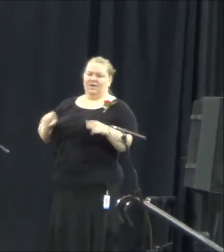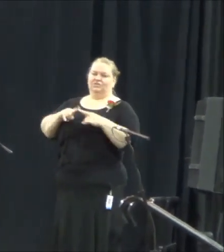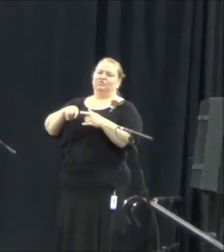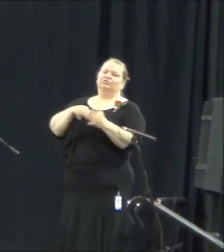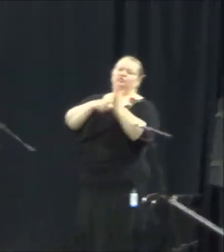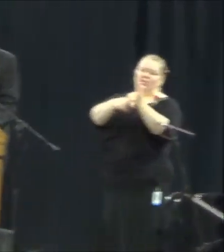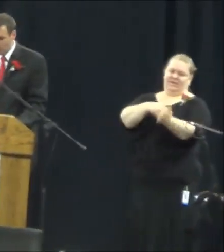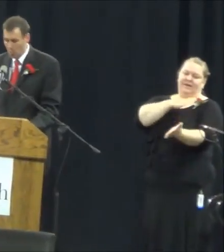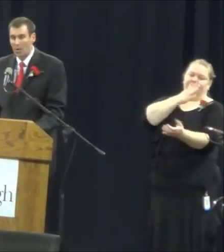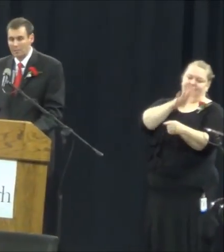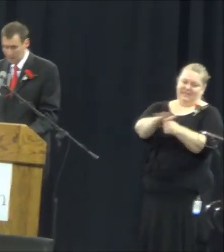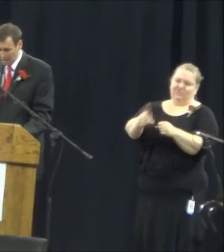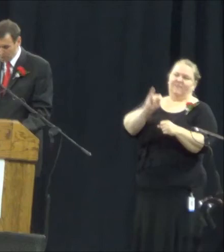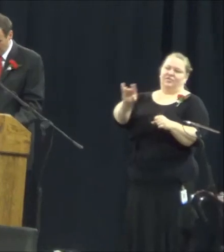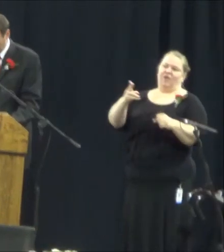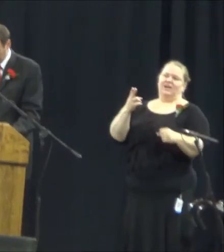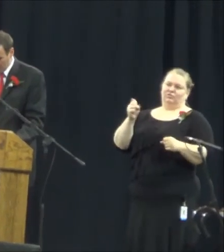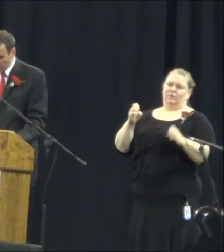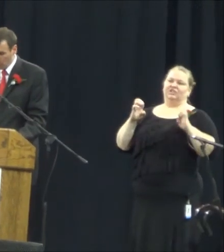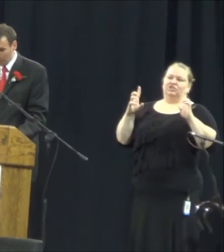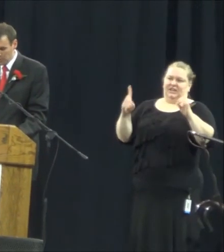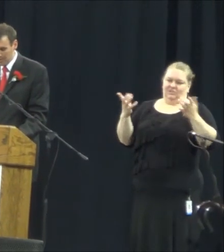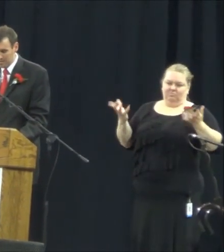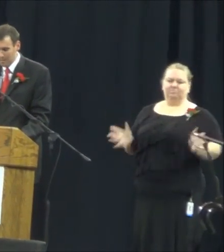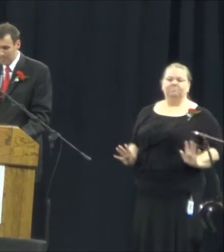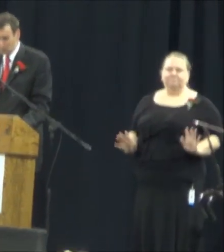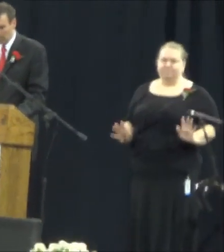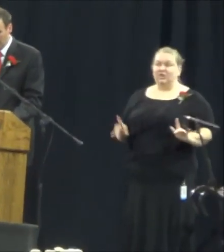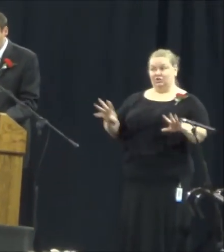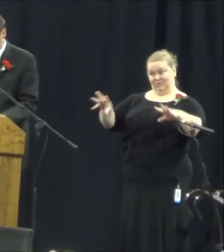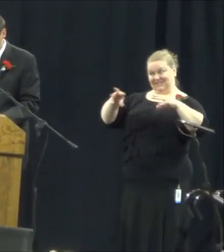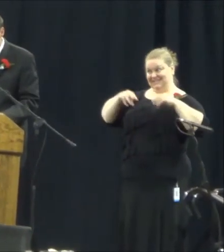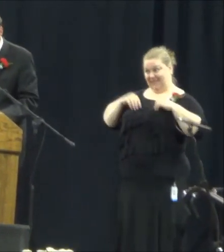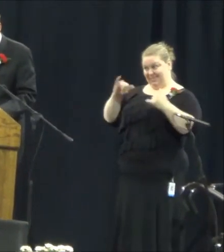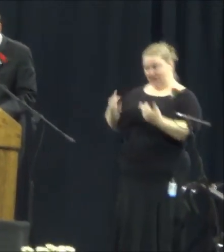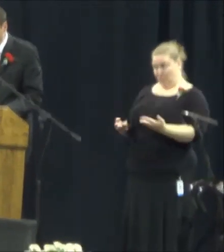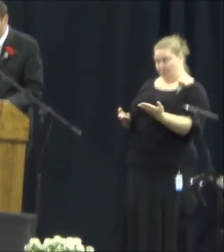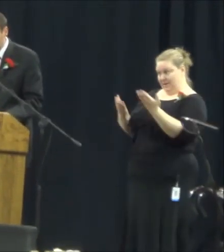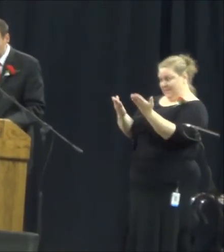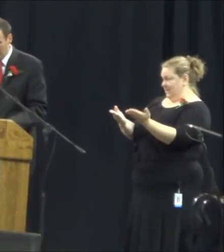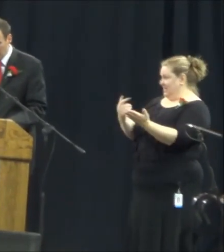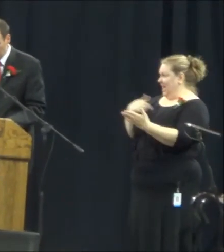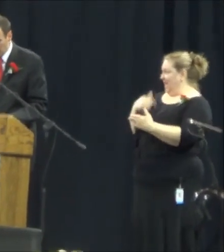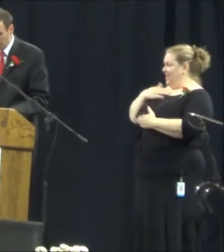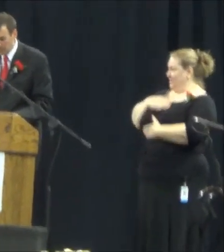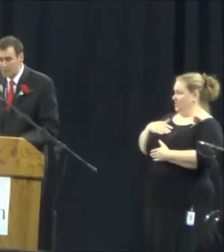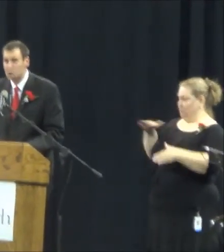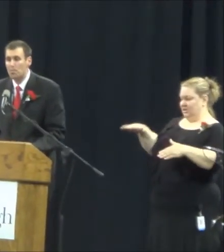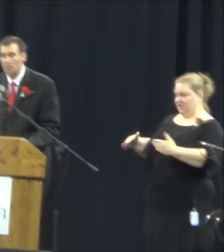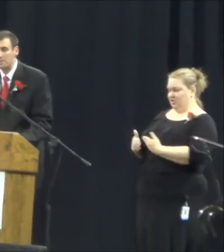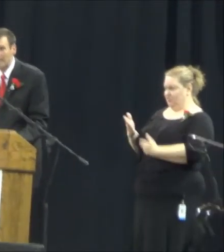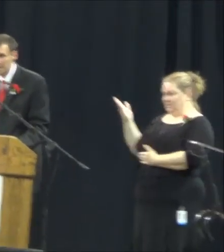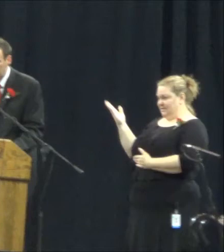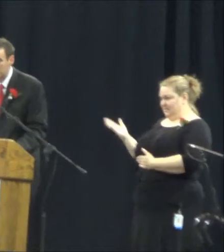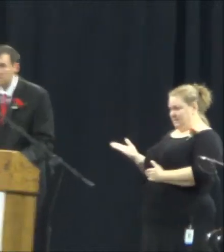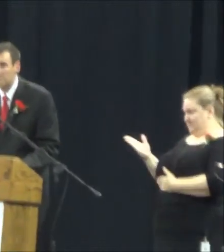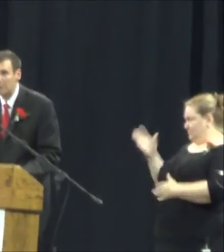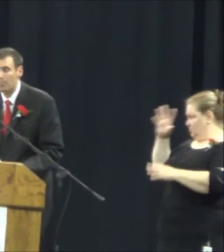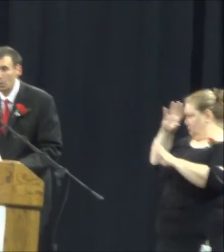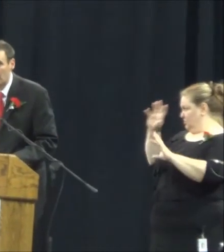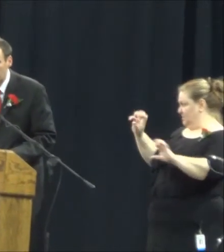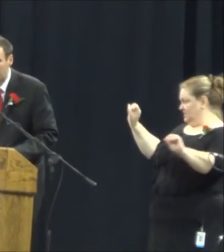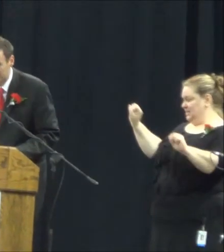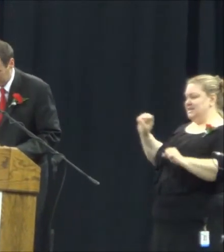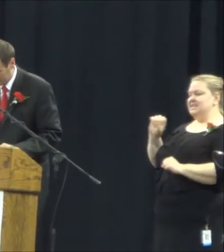completion of their high school education. To officially accept this recommendation, I am pleased to introduce Superintendent